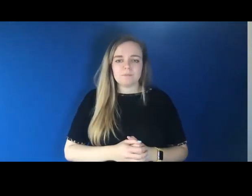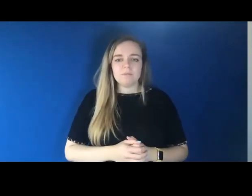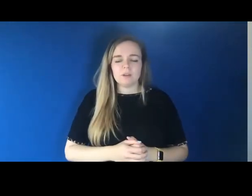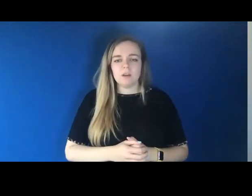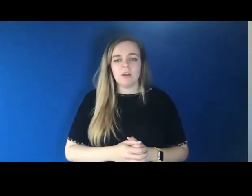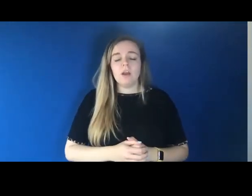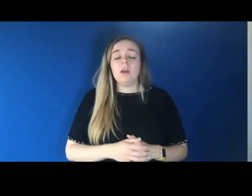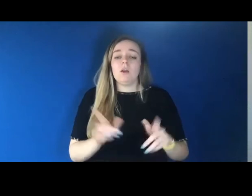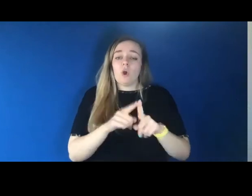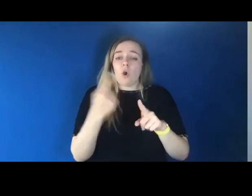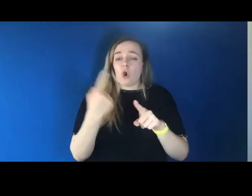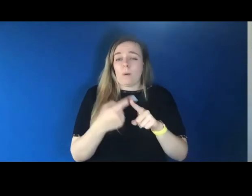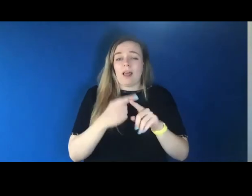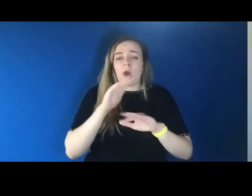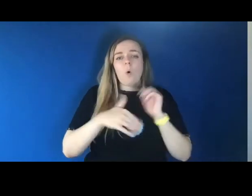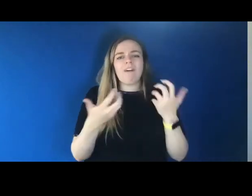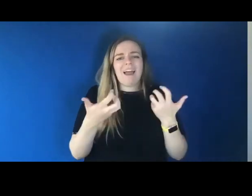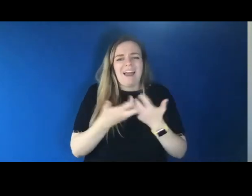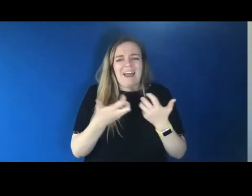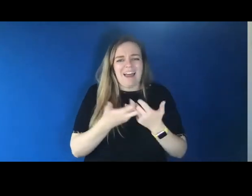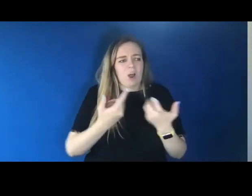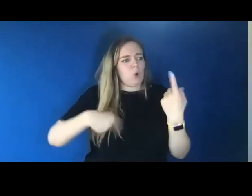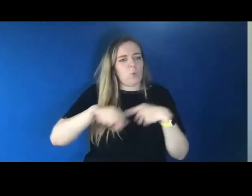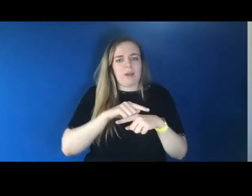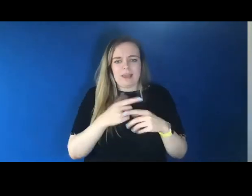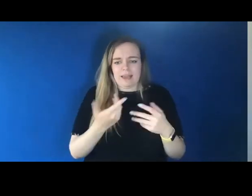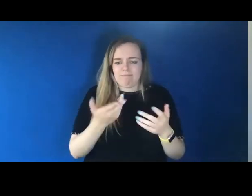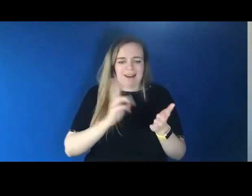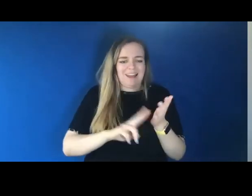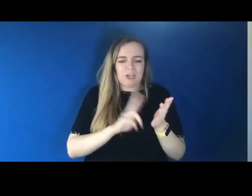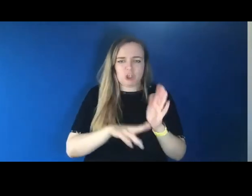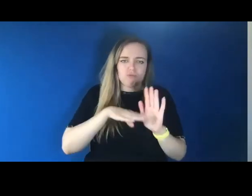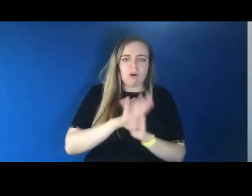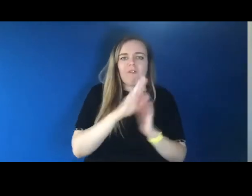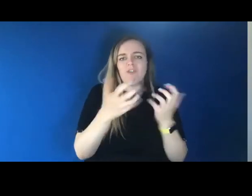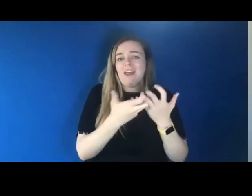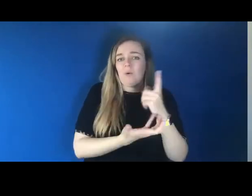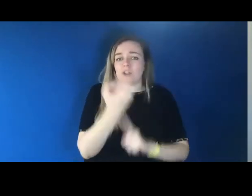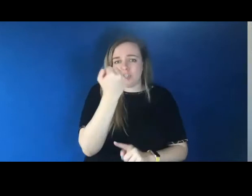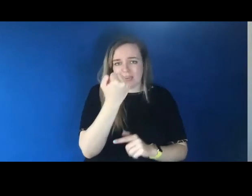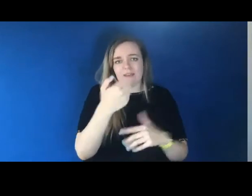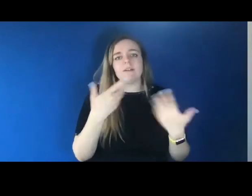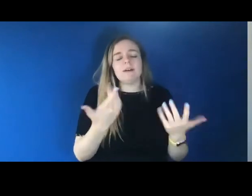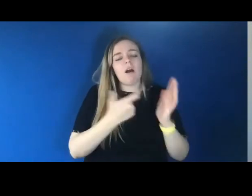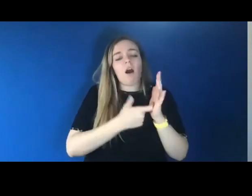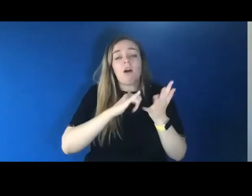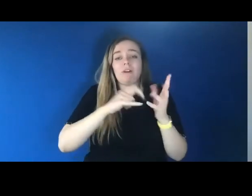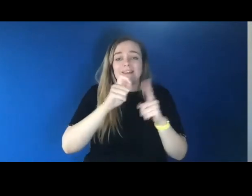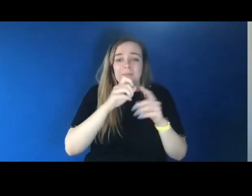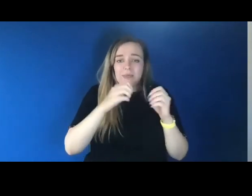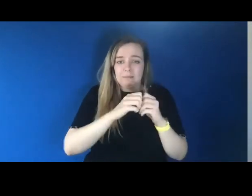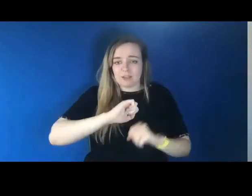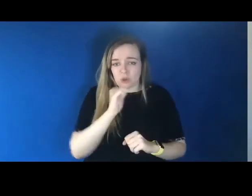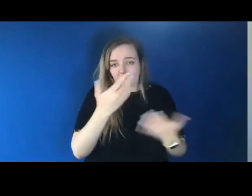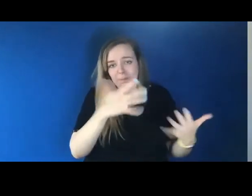And quickly, just in terms of how we kind of get nature's recovery, how do we achieve that? Well, RSPB Scotland teamed